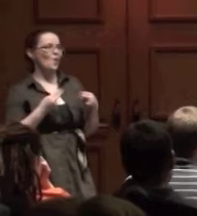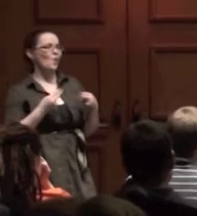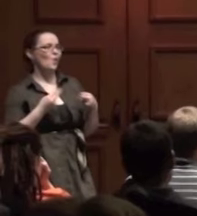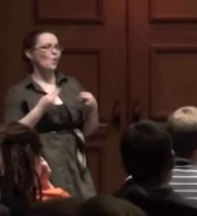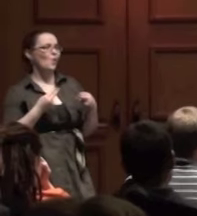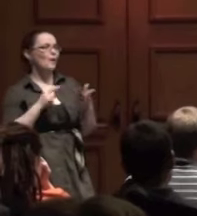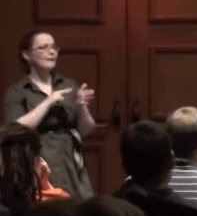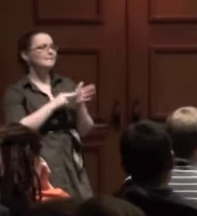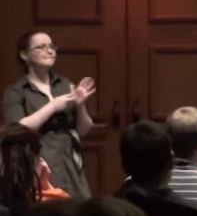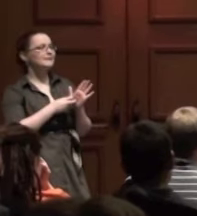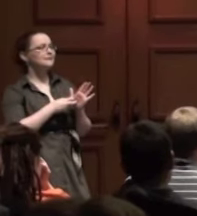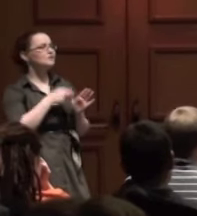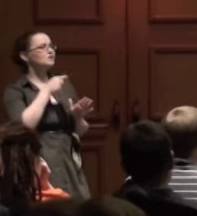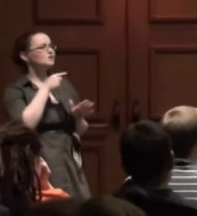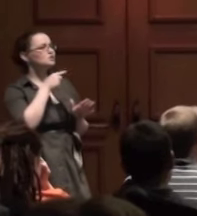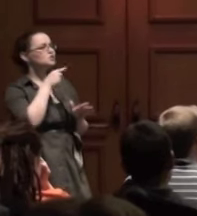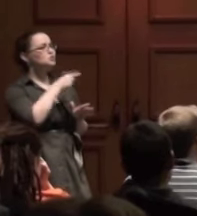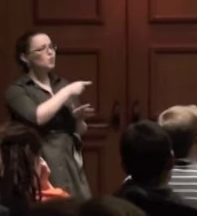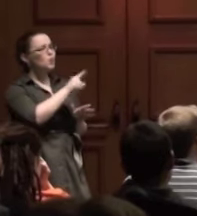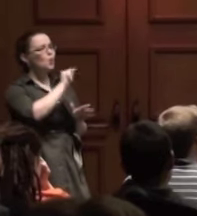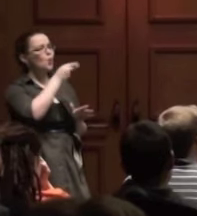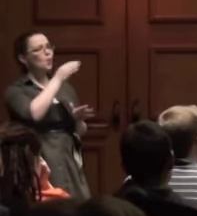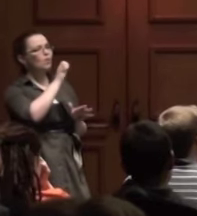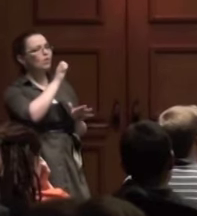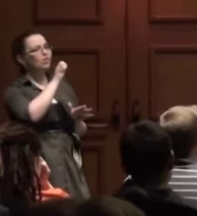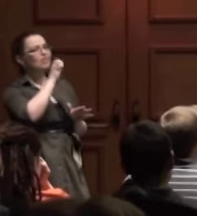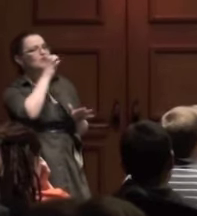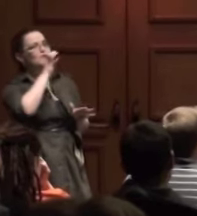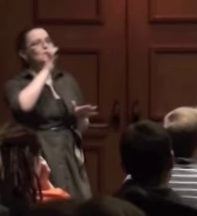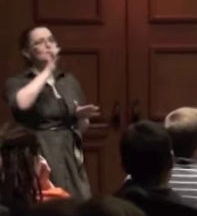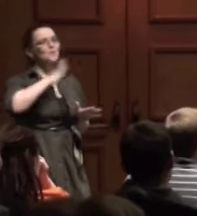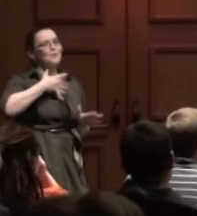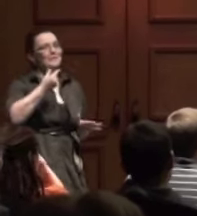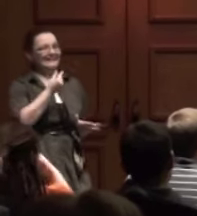"Oh, you're the woman gay."